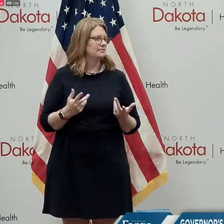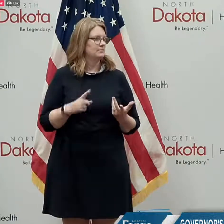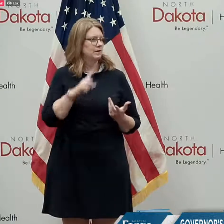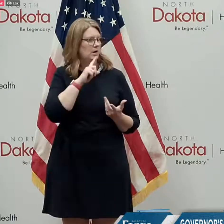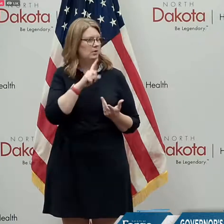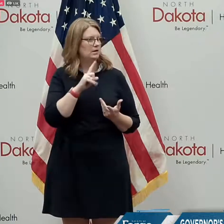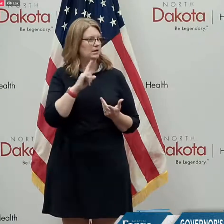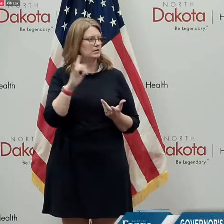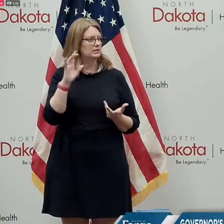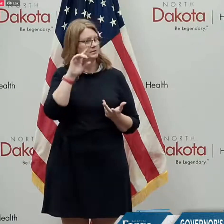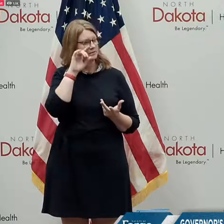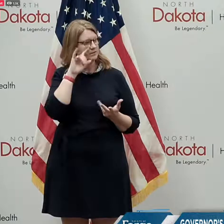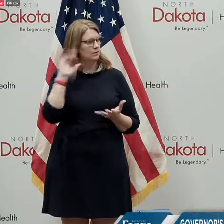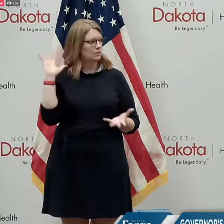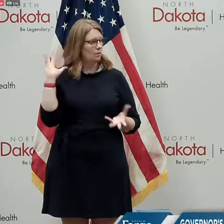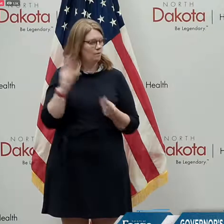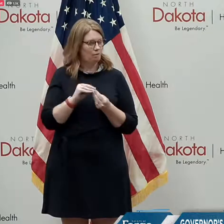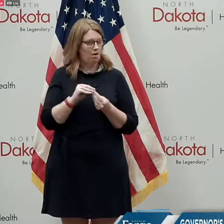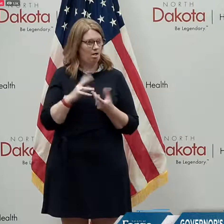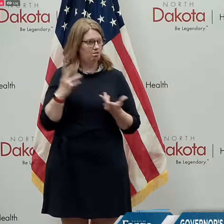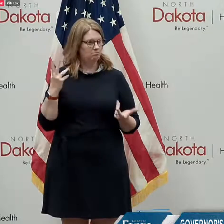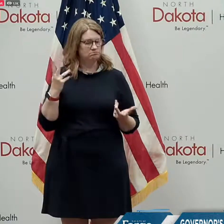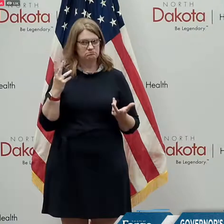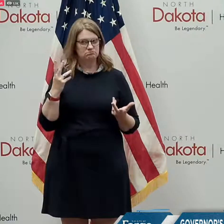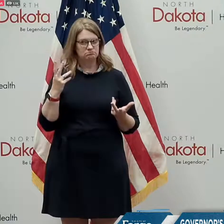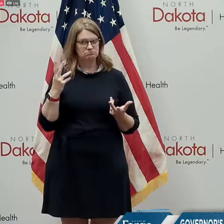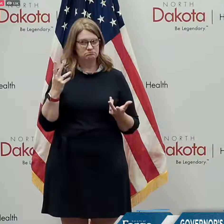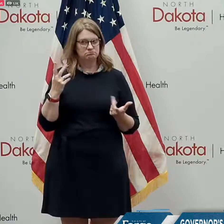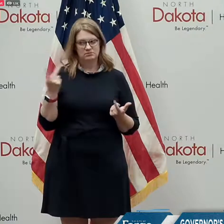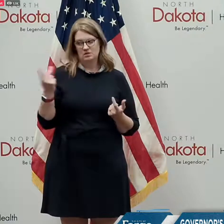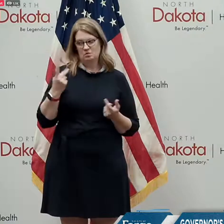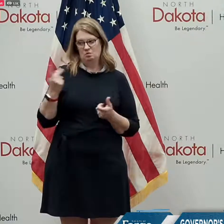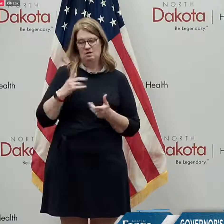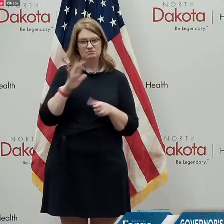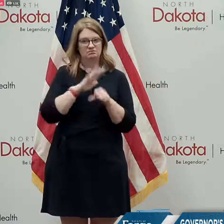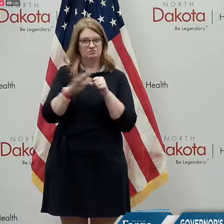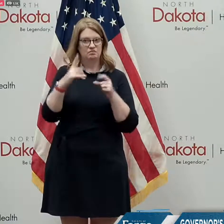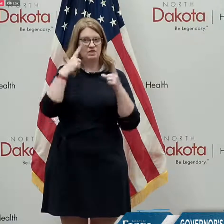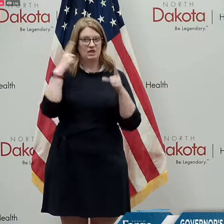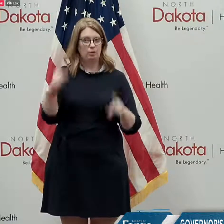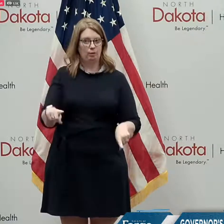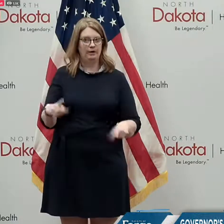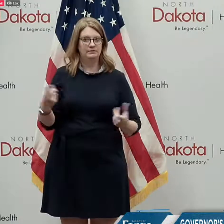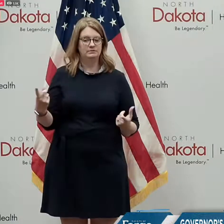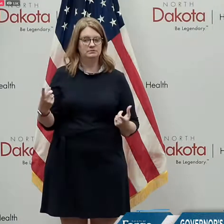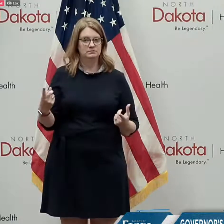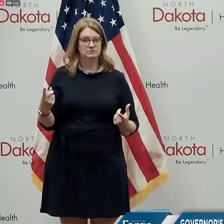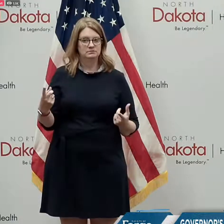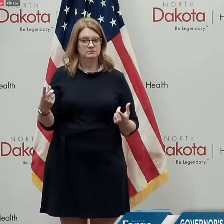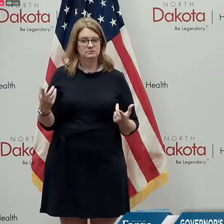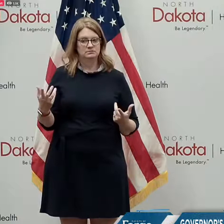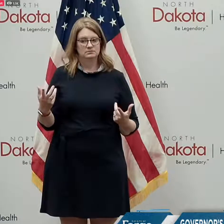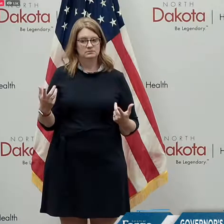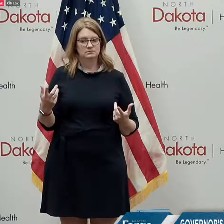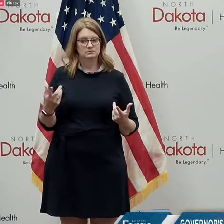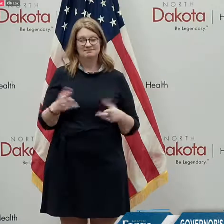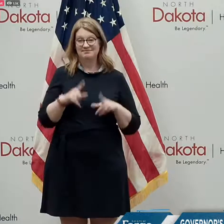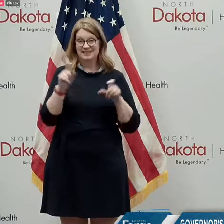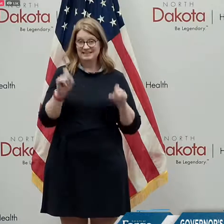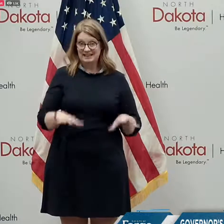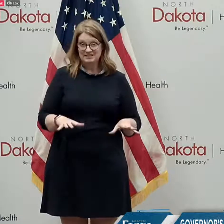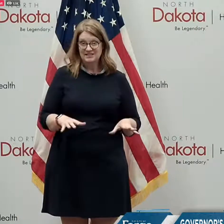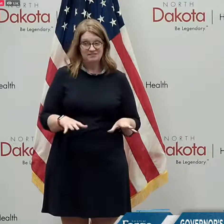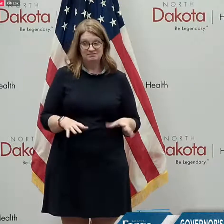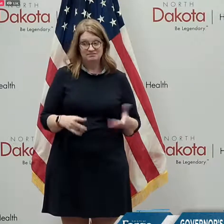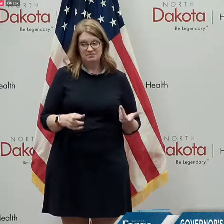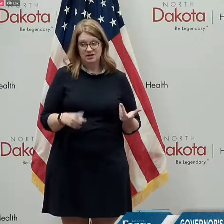overall, of course, there's a lot of things that we're in complete agreement on, which is the great heroic efforts of on the testing front, and the fact